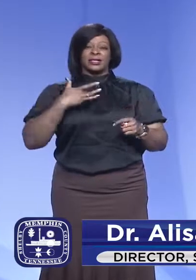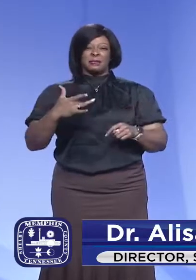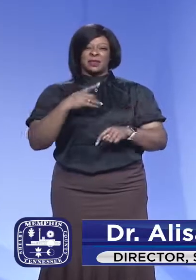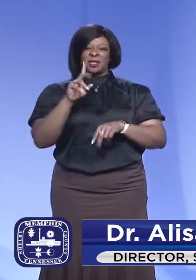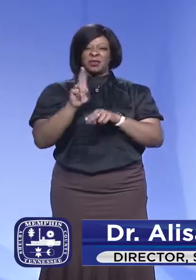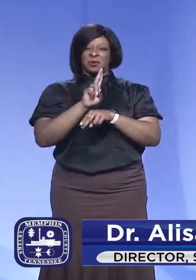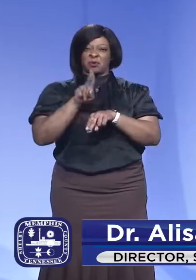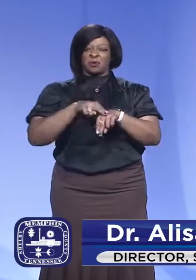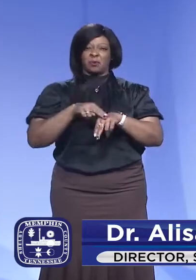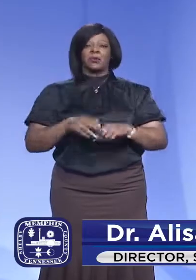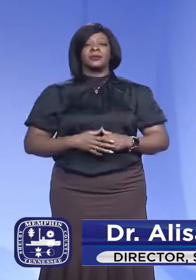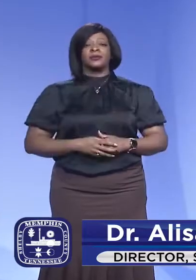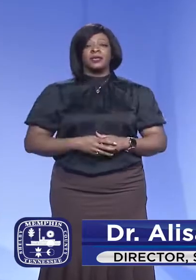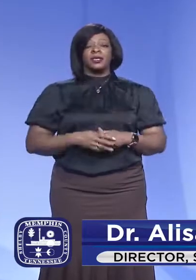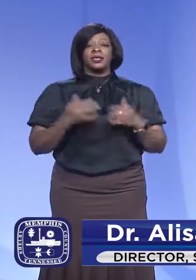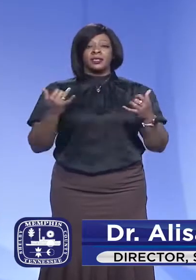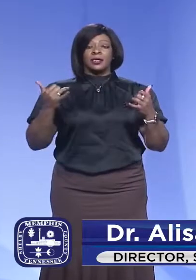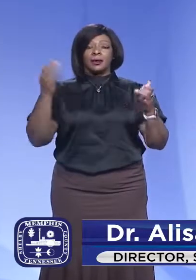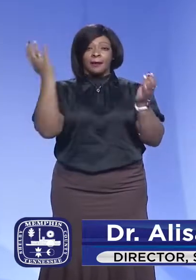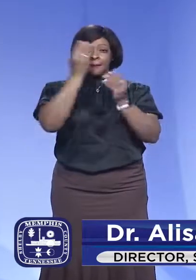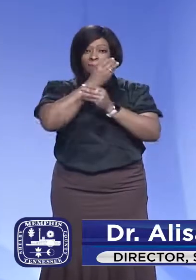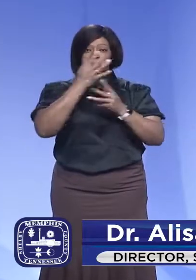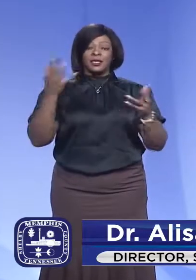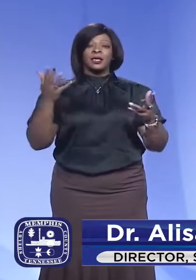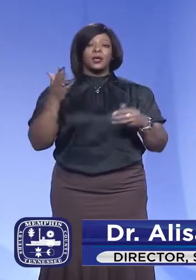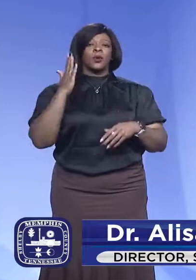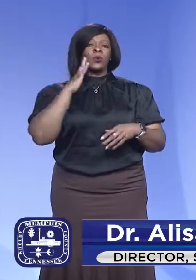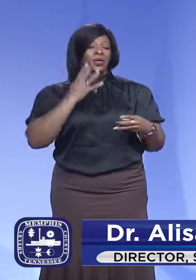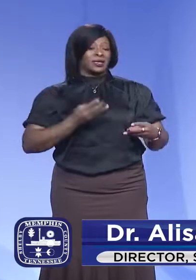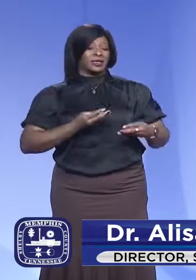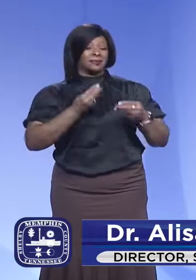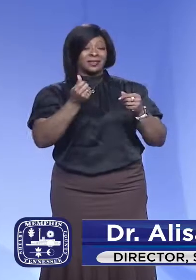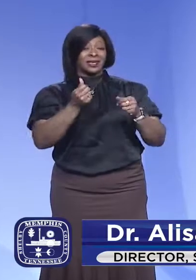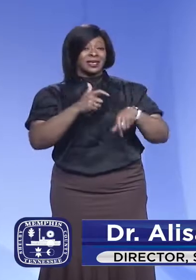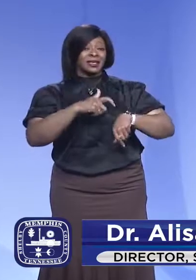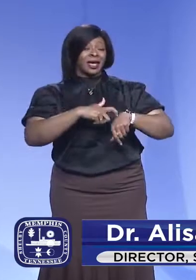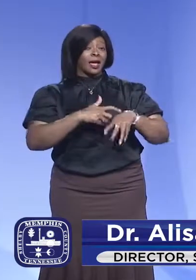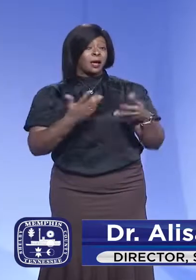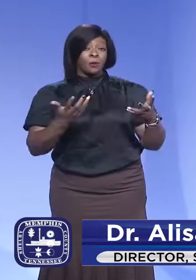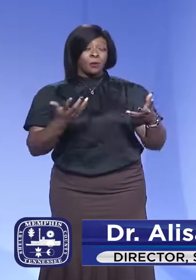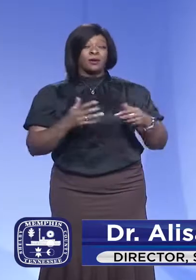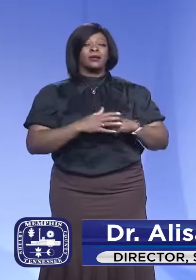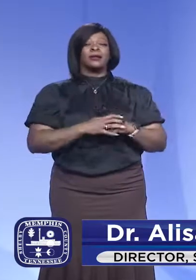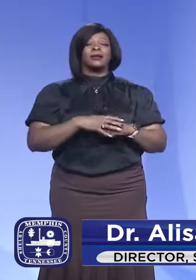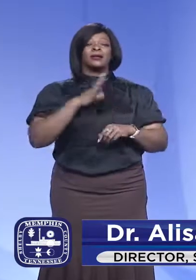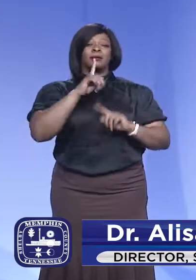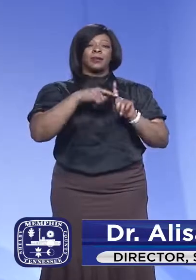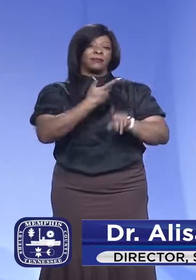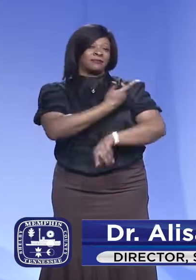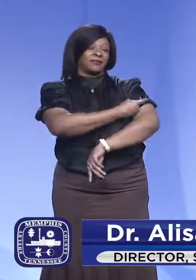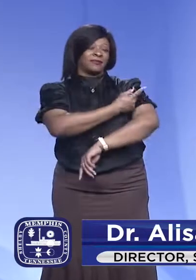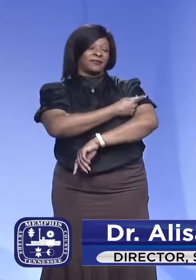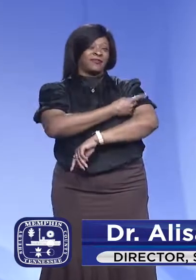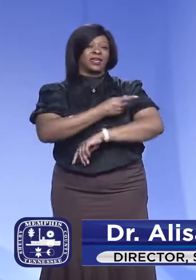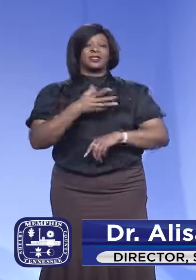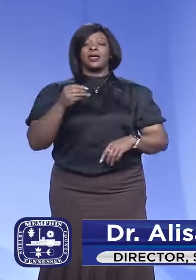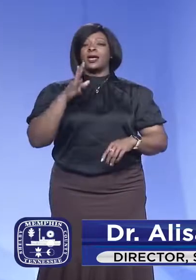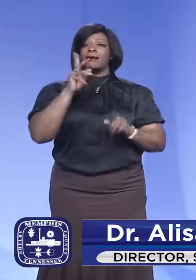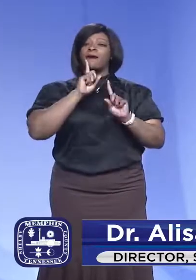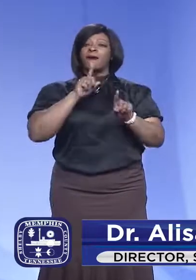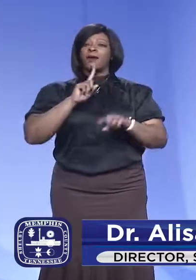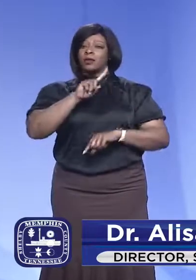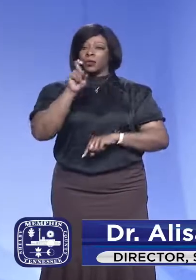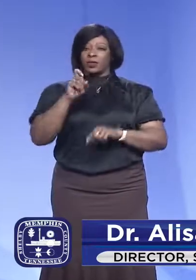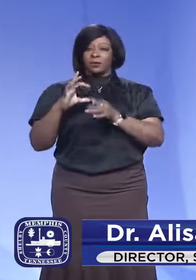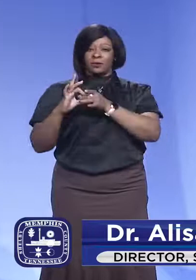do. Today I'm going to give updates, but I'm going to spend most of my time talking about vaccinations and answer some questions